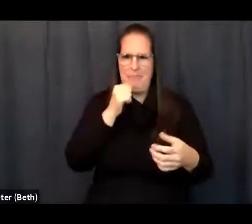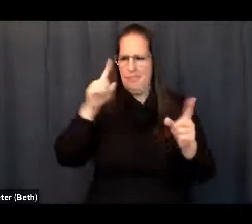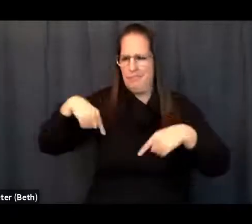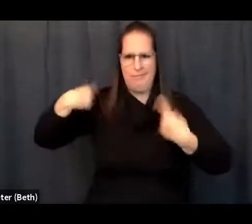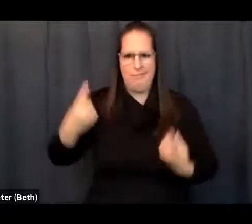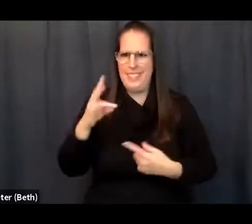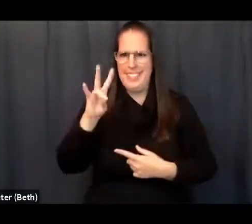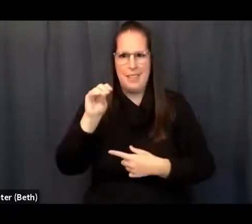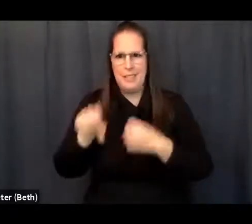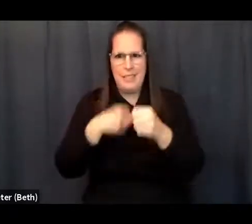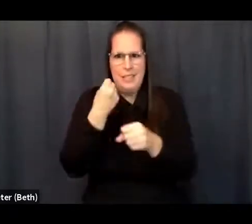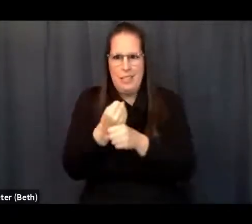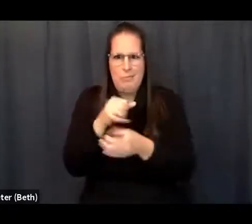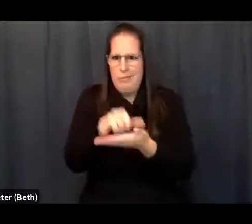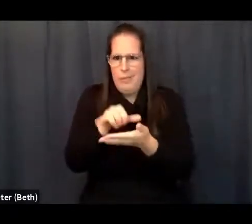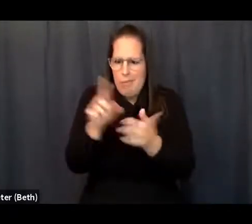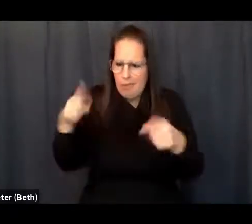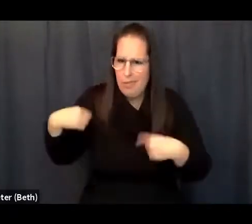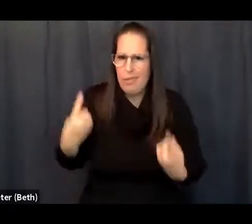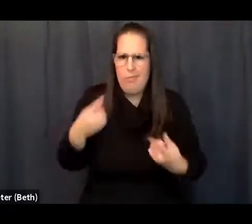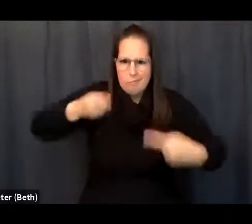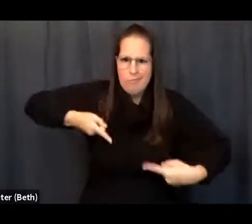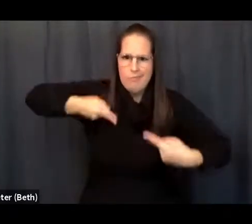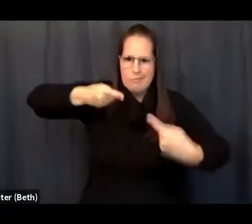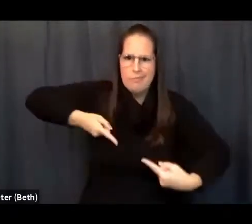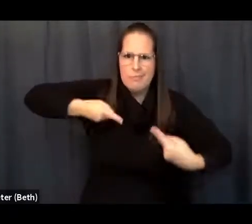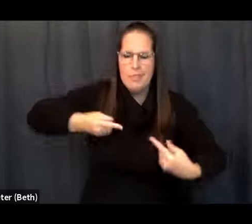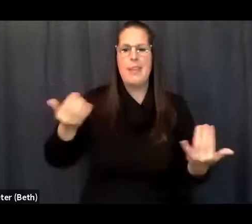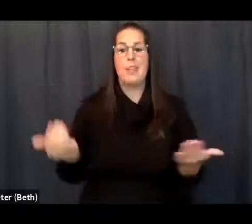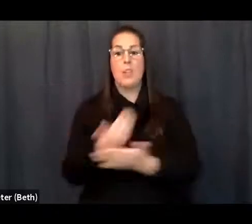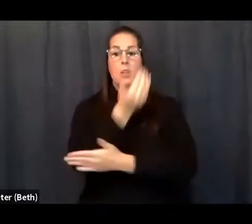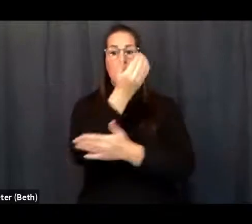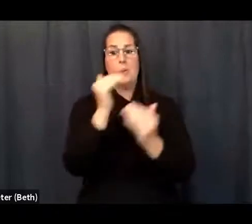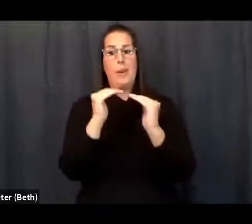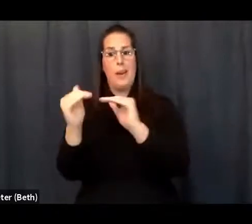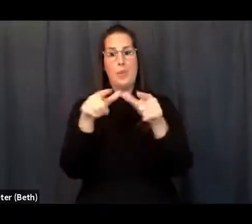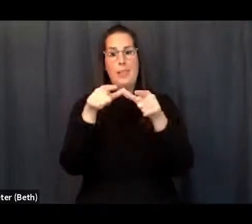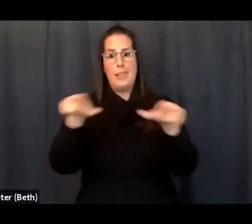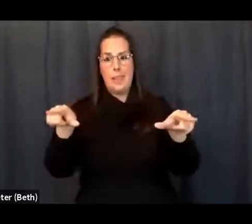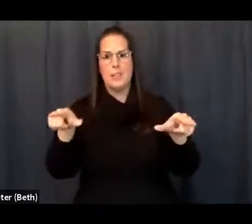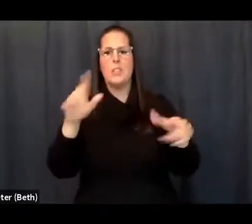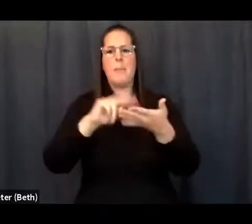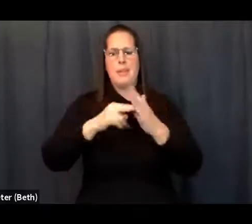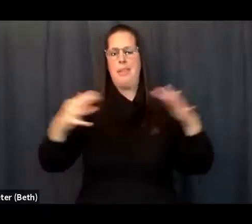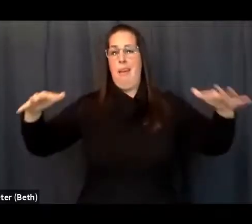70 years. We need a new equity language so we can integrate together.